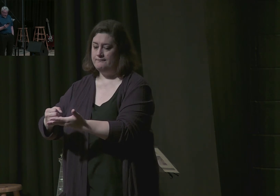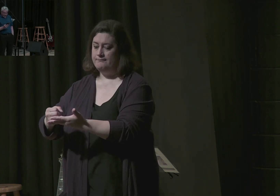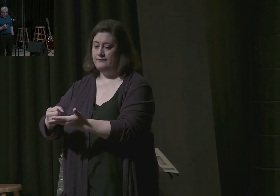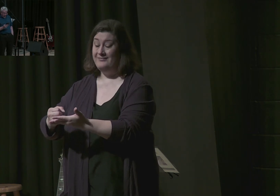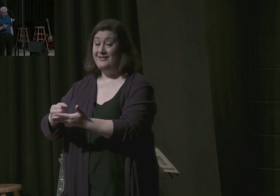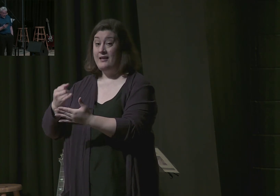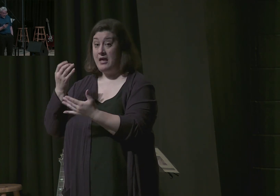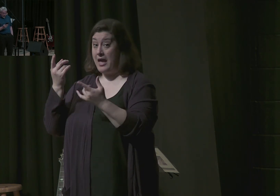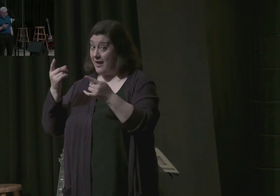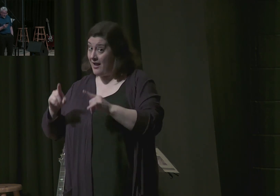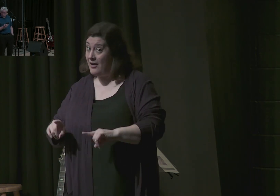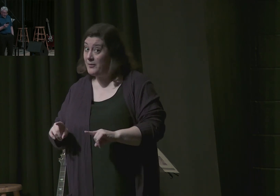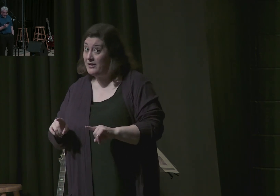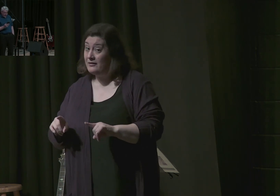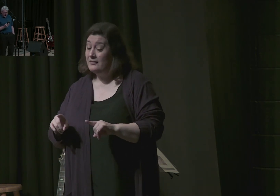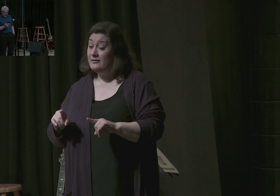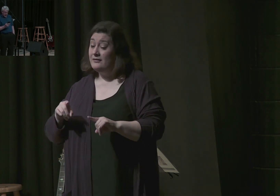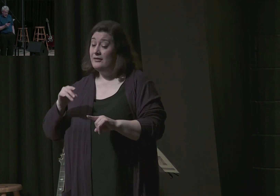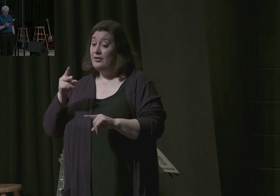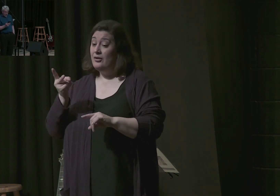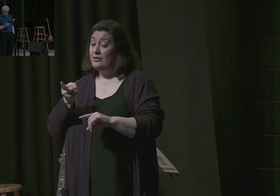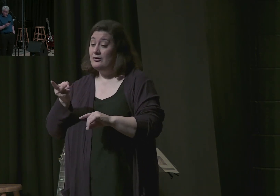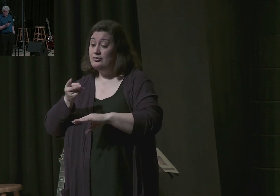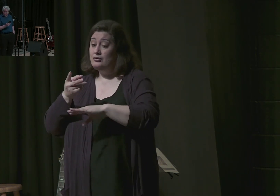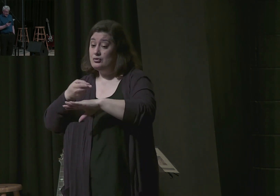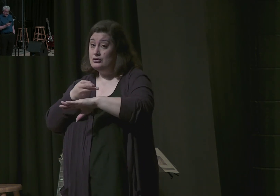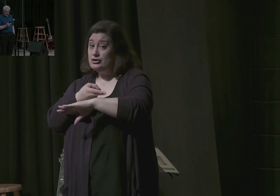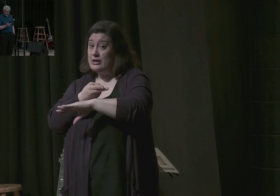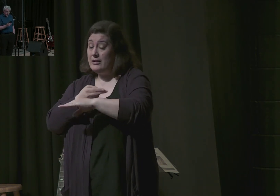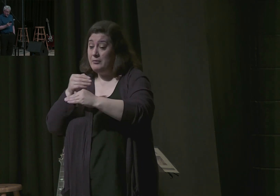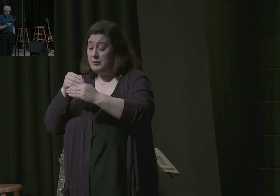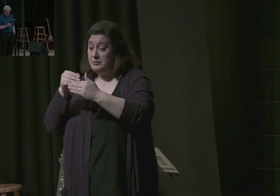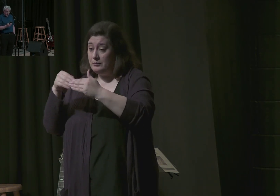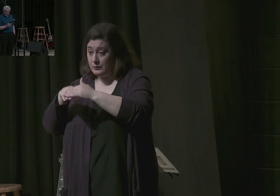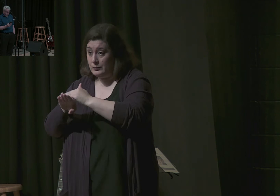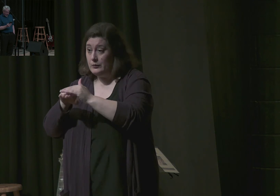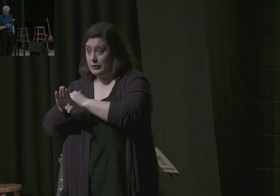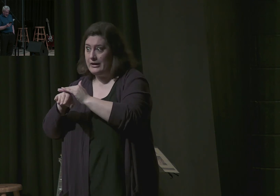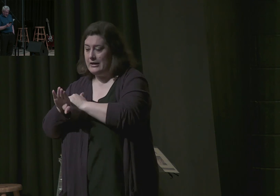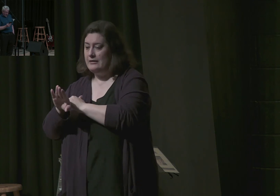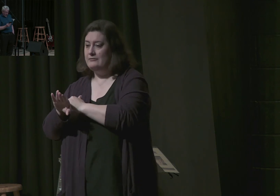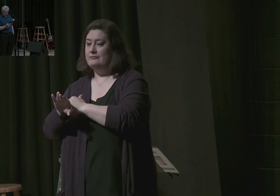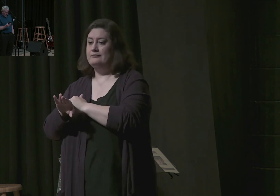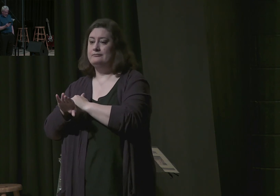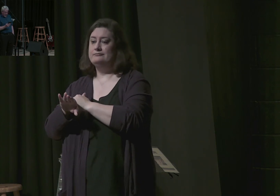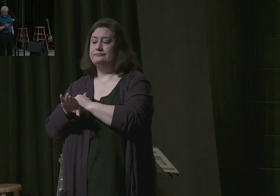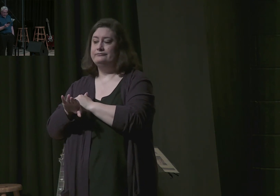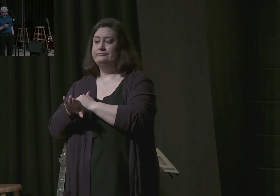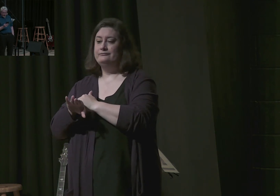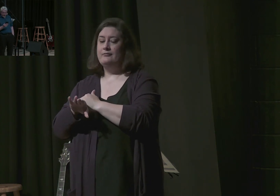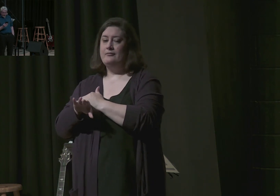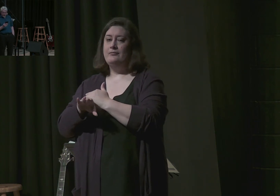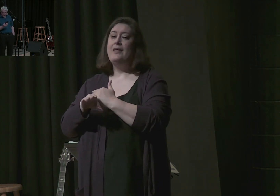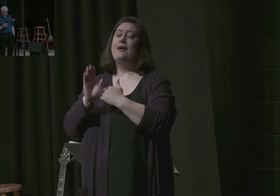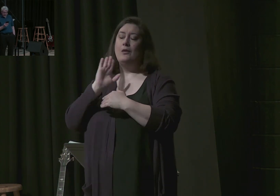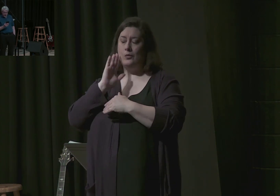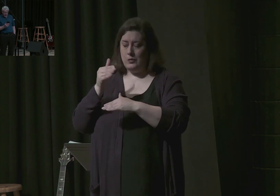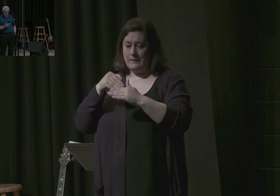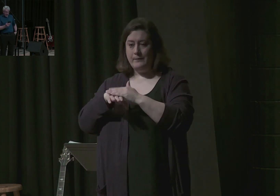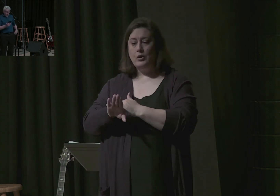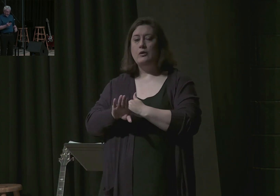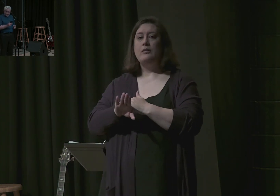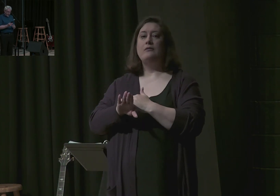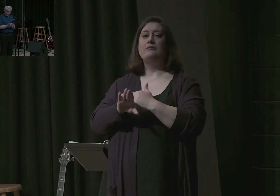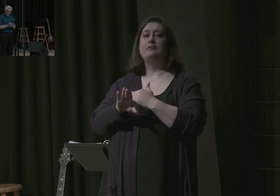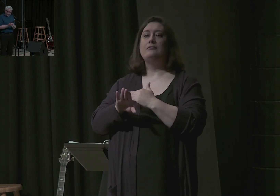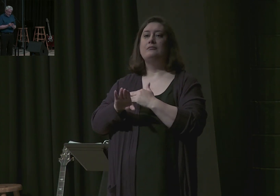And whenever the stronger of the flock were breeding, Jacob would lay the sticks in the troughs before the eyes of the flock, that they might breed among the sticks.